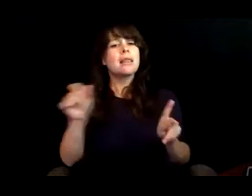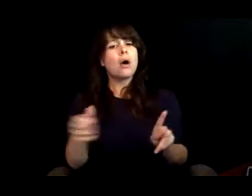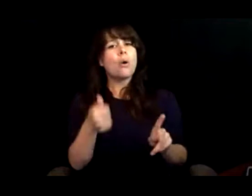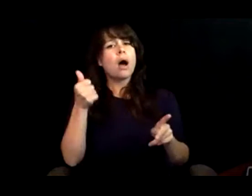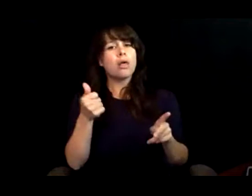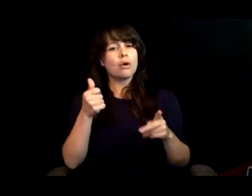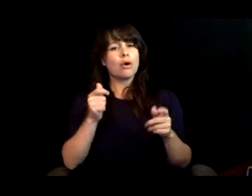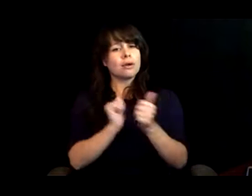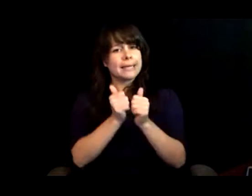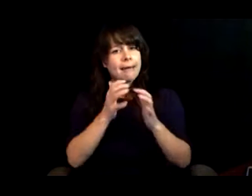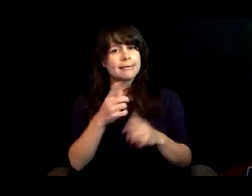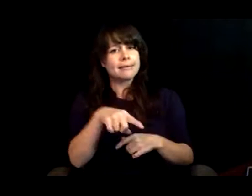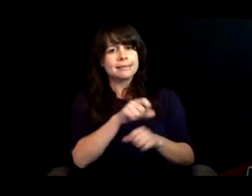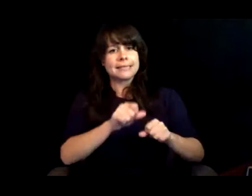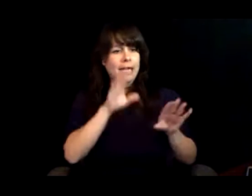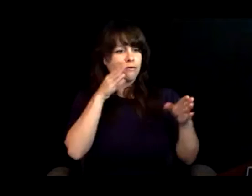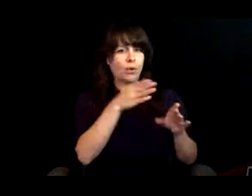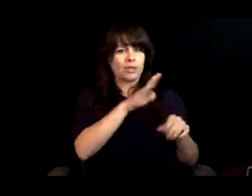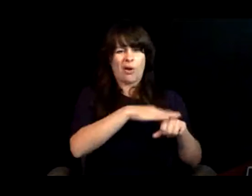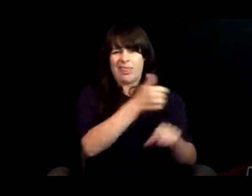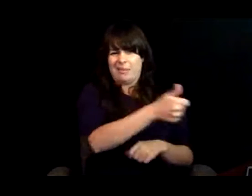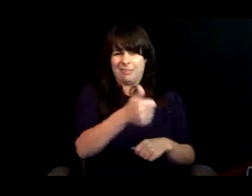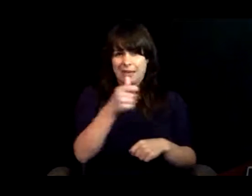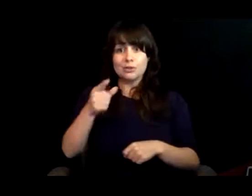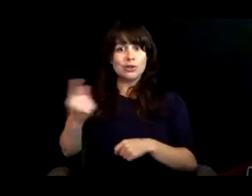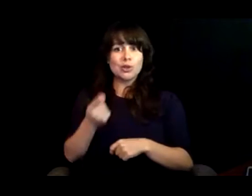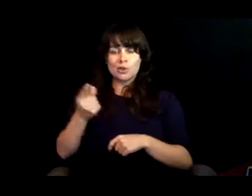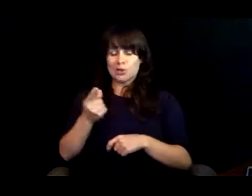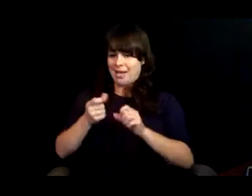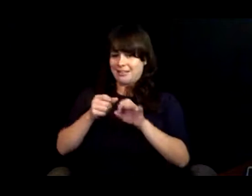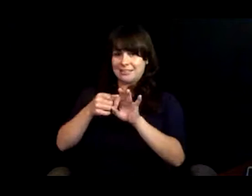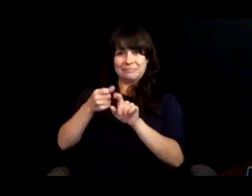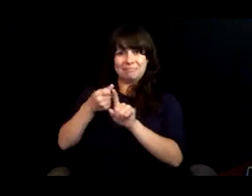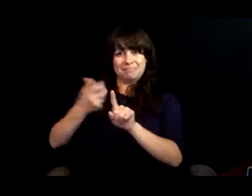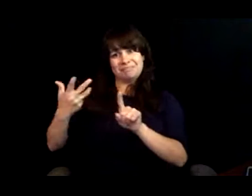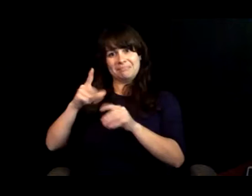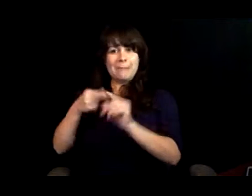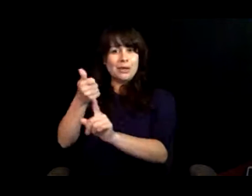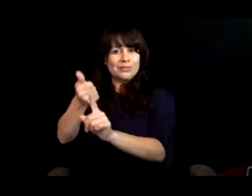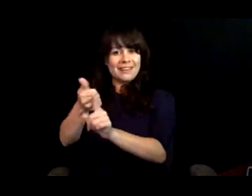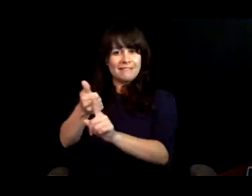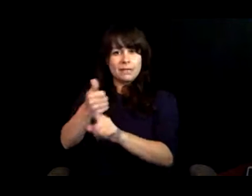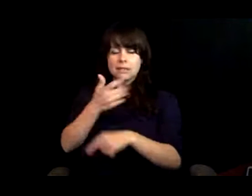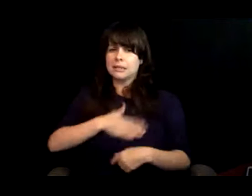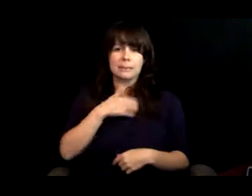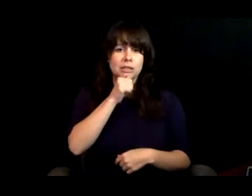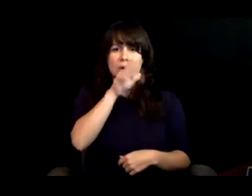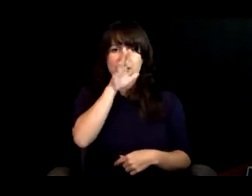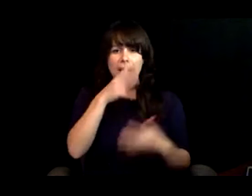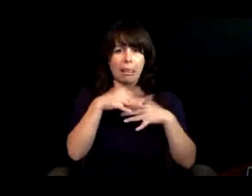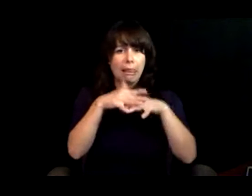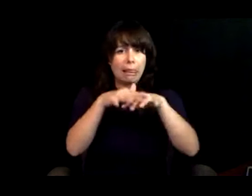on themselves while you talk all about you. No speaking at the same time or interrupting each